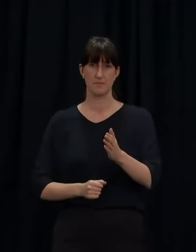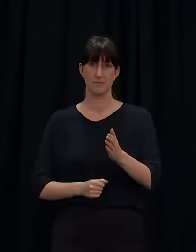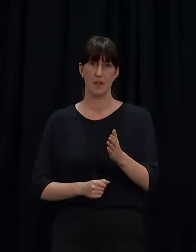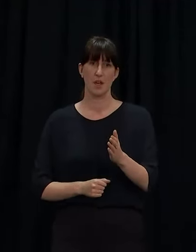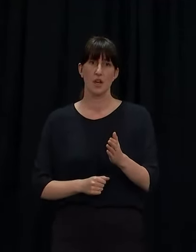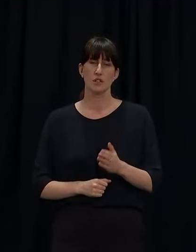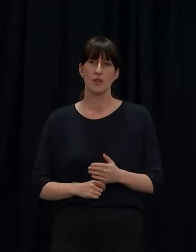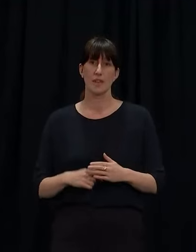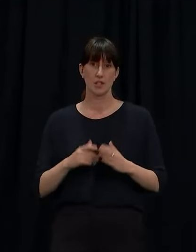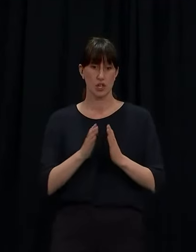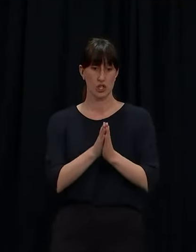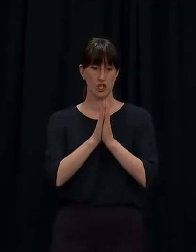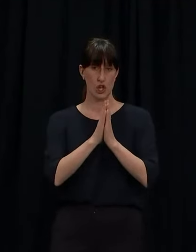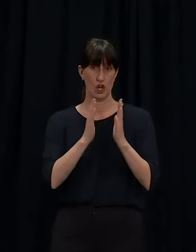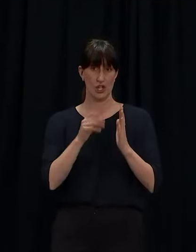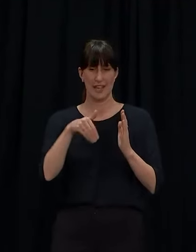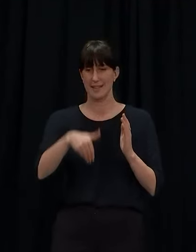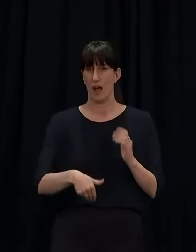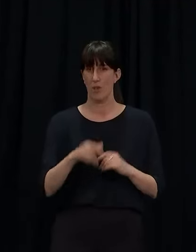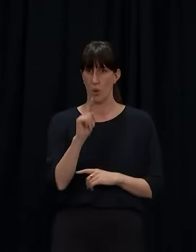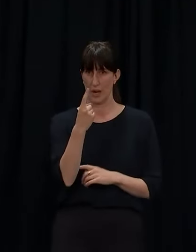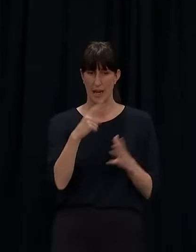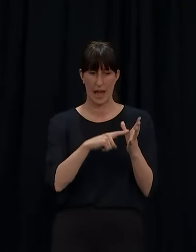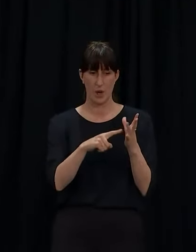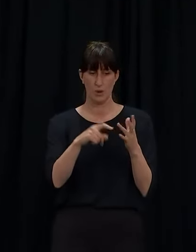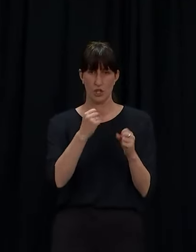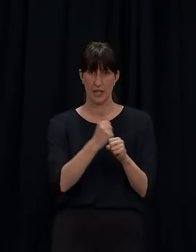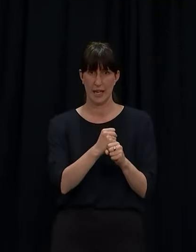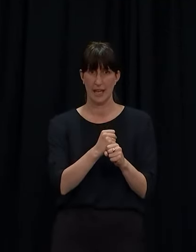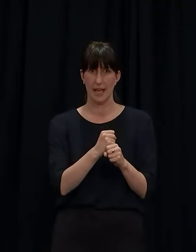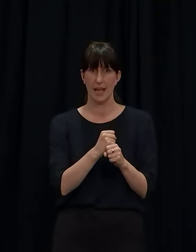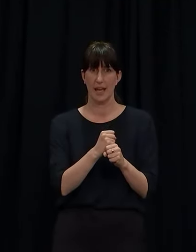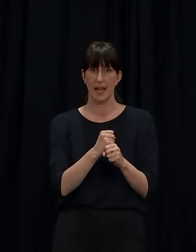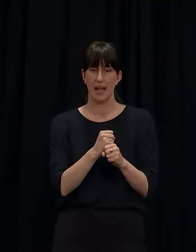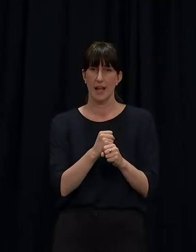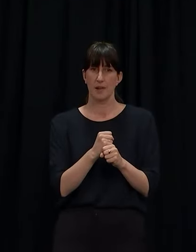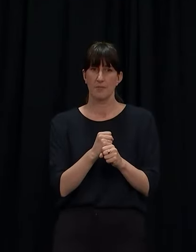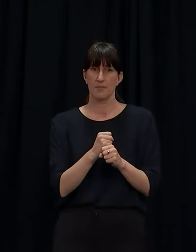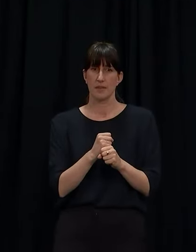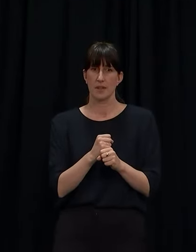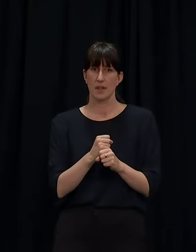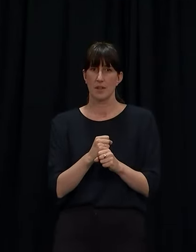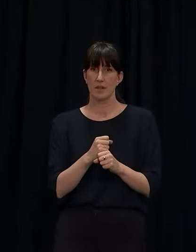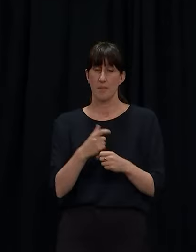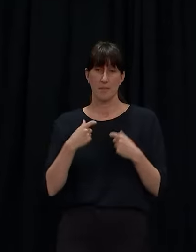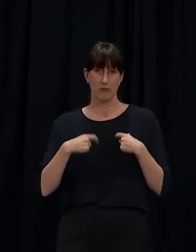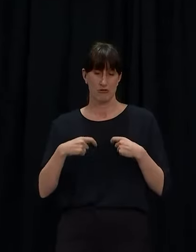could do better with its communications with Pacifica people. Do you agree?